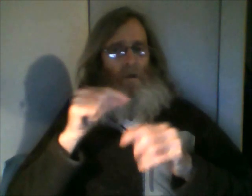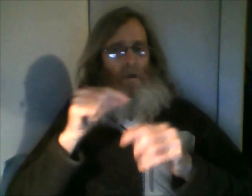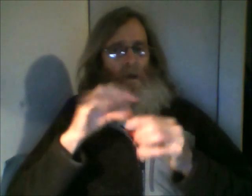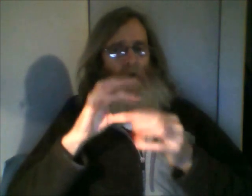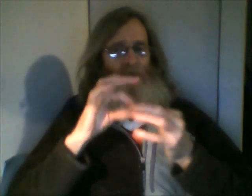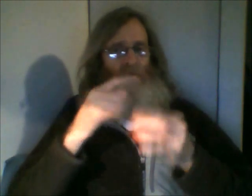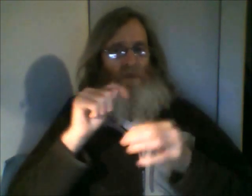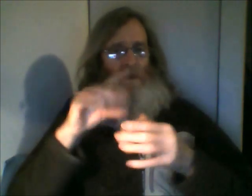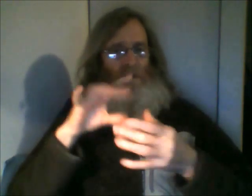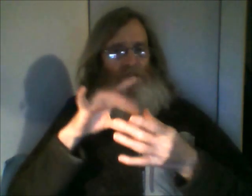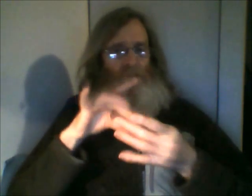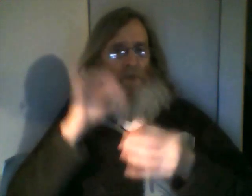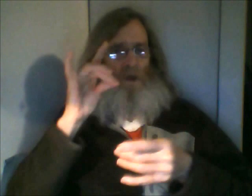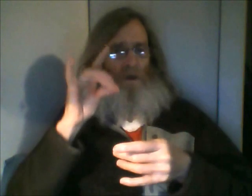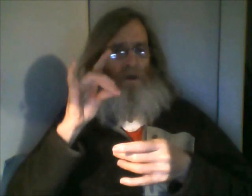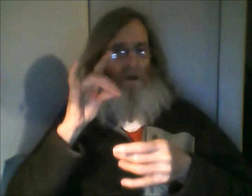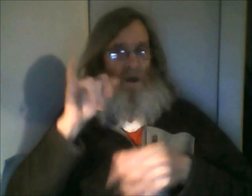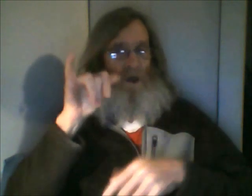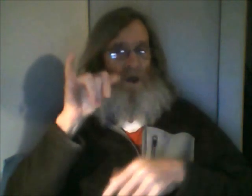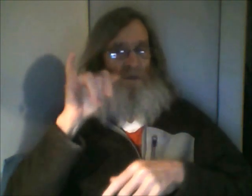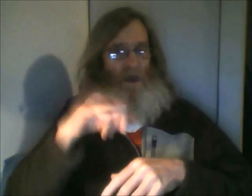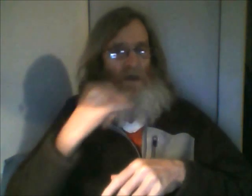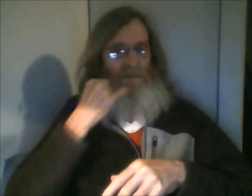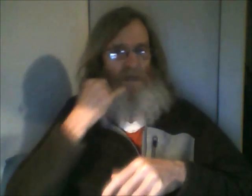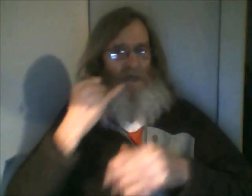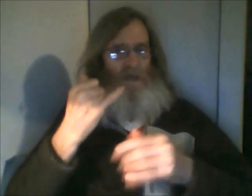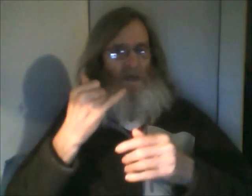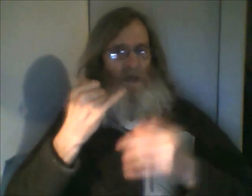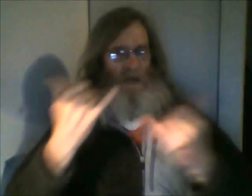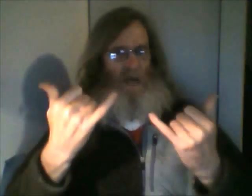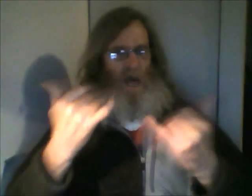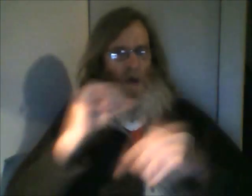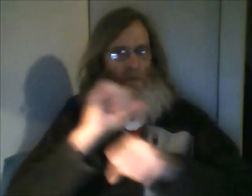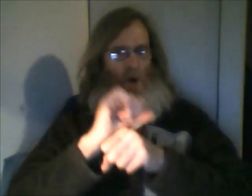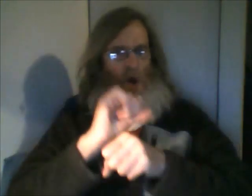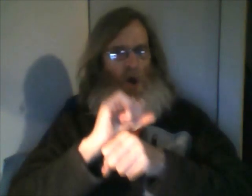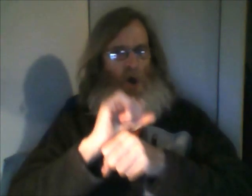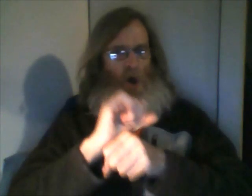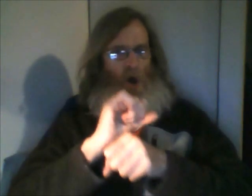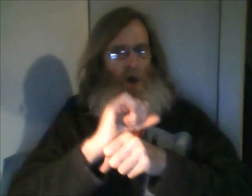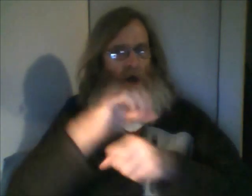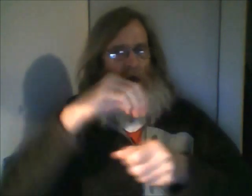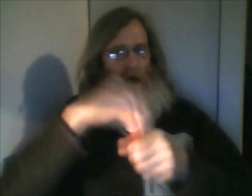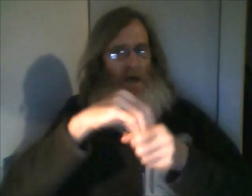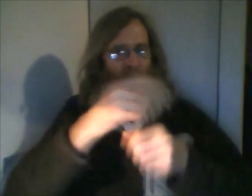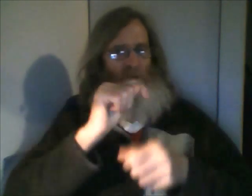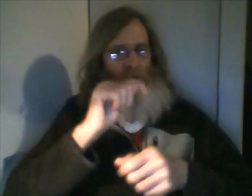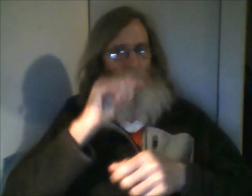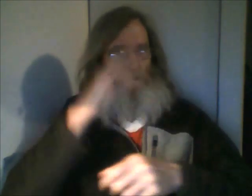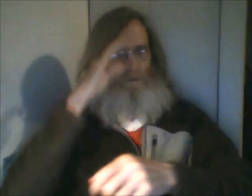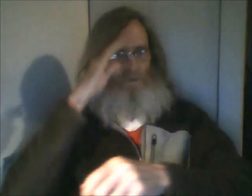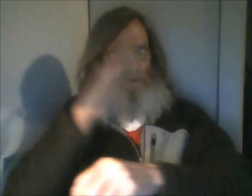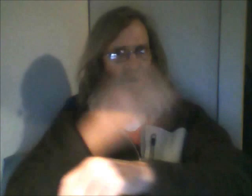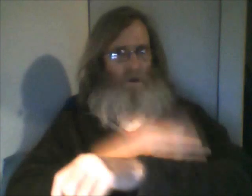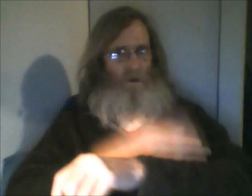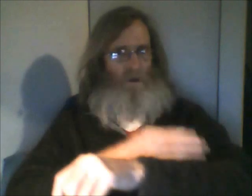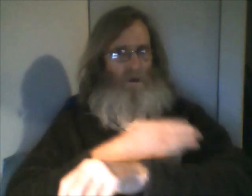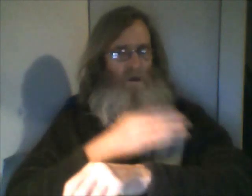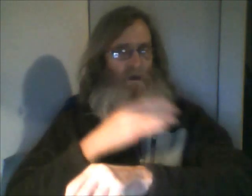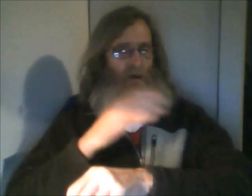Once they're sure everything fits together properly, they disassemble the pieces, then coat the connectors with super strong